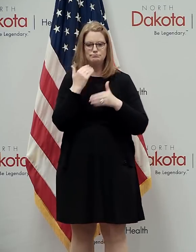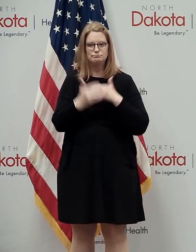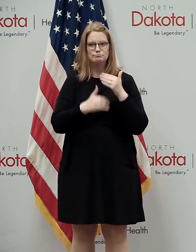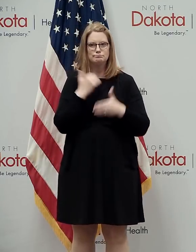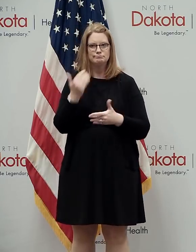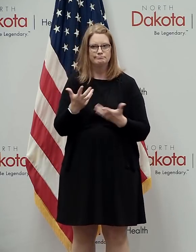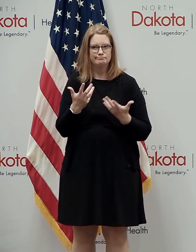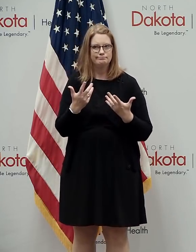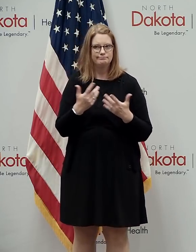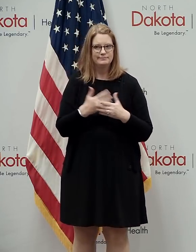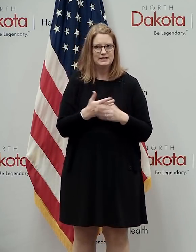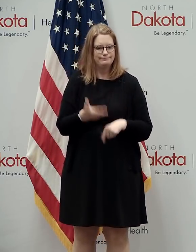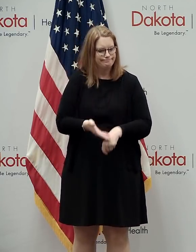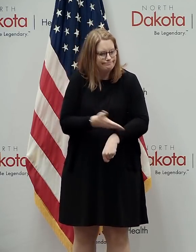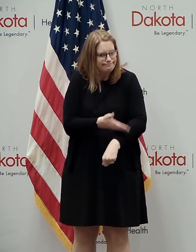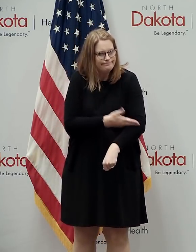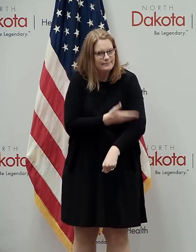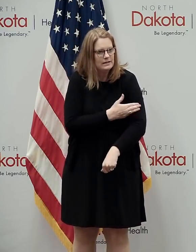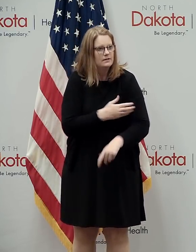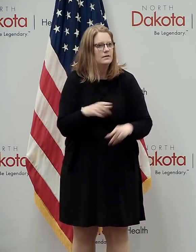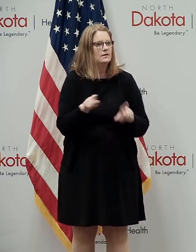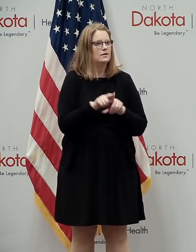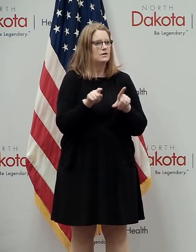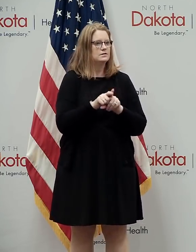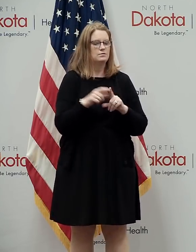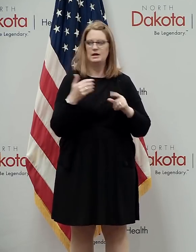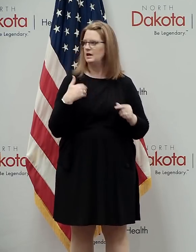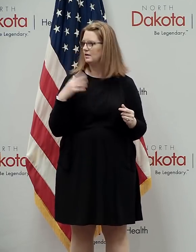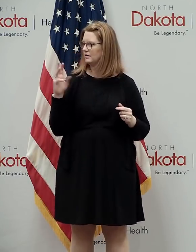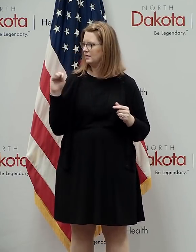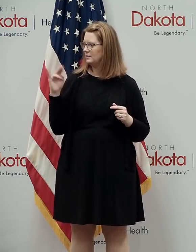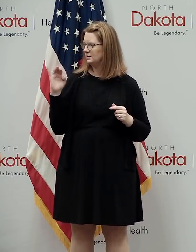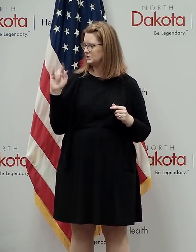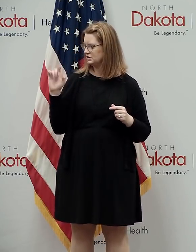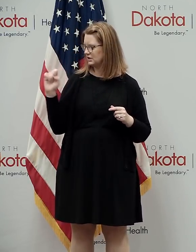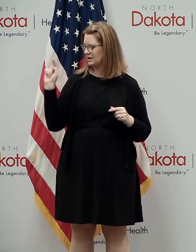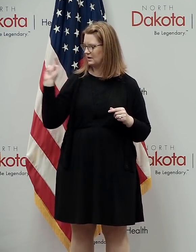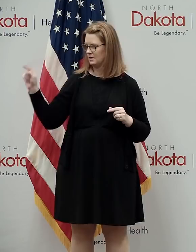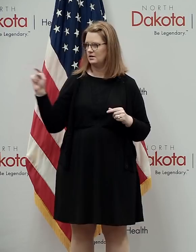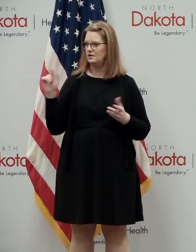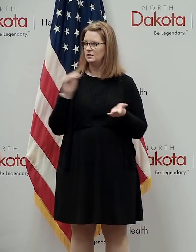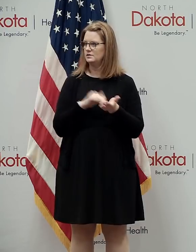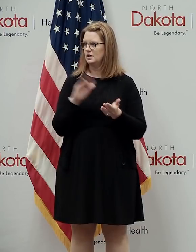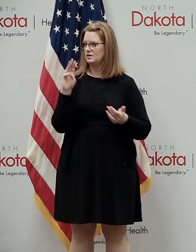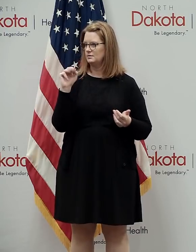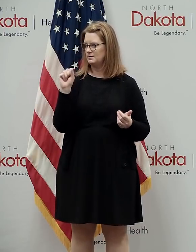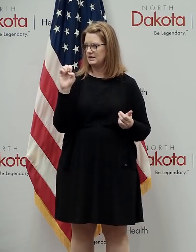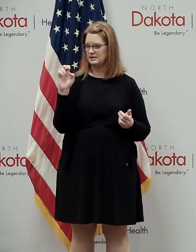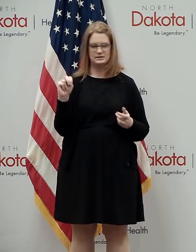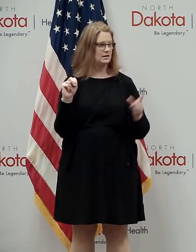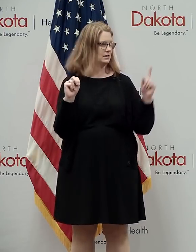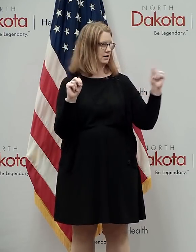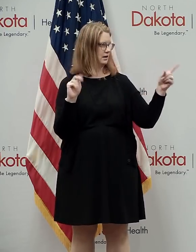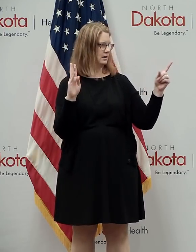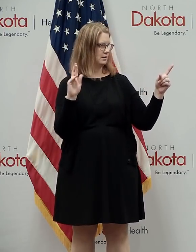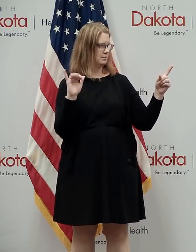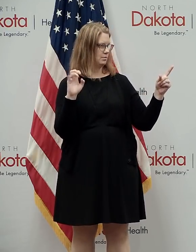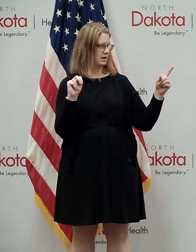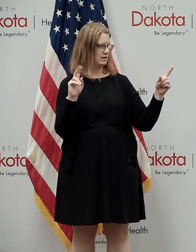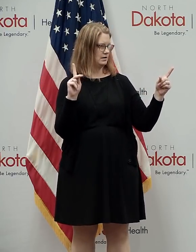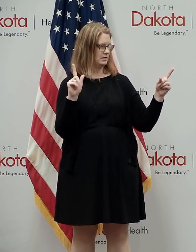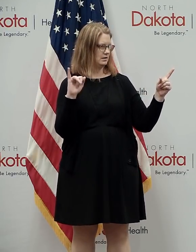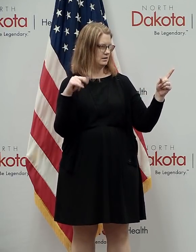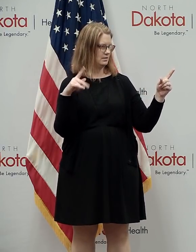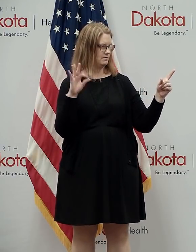stand for questions. And again, I want to highlight that we've got Michelle Kommer, Dr. Mason, and Brian Klipfel here to